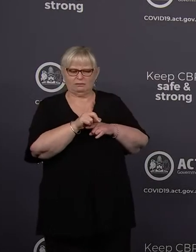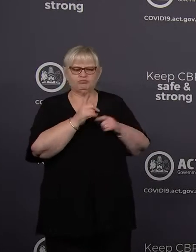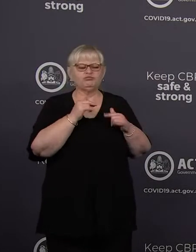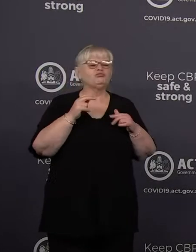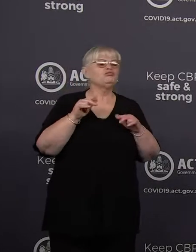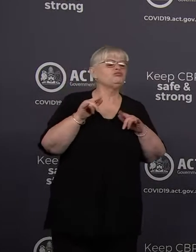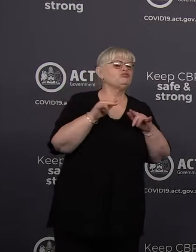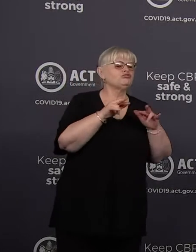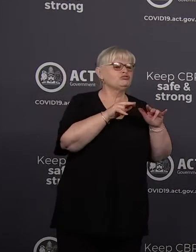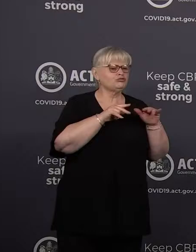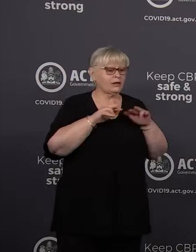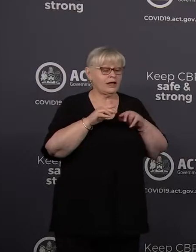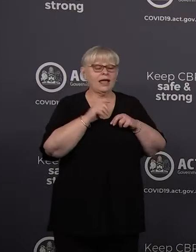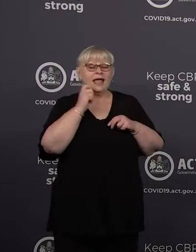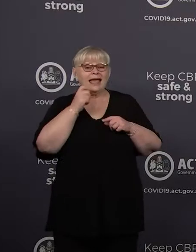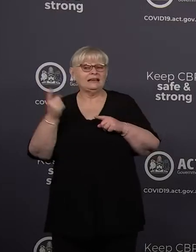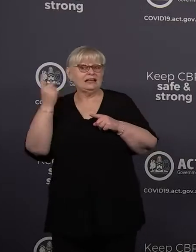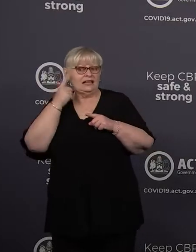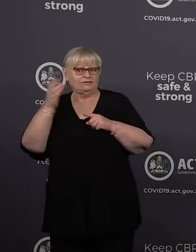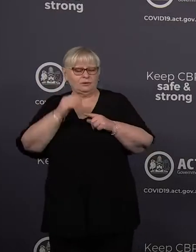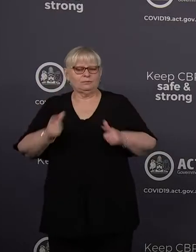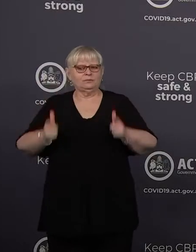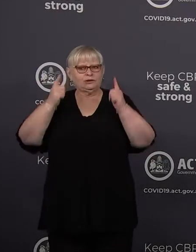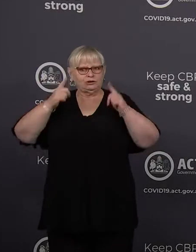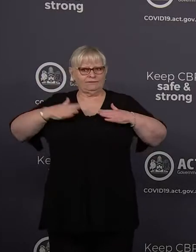with advice from a Chief Health Officer.